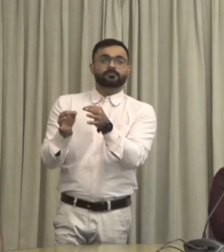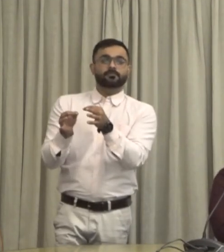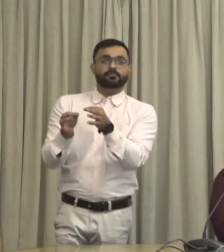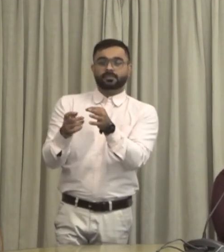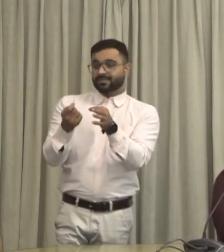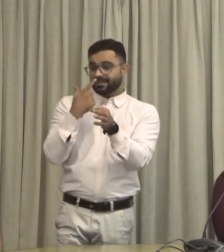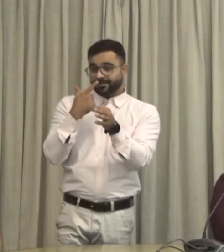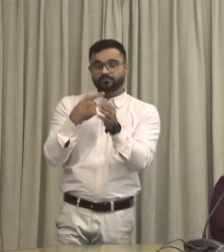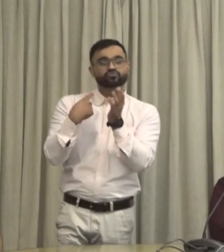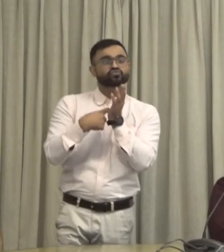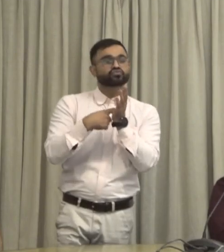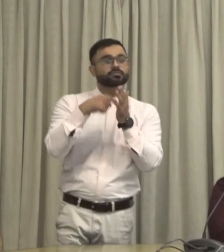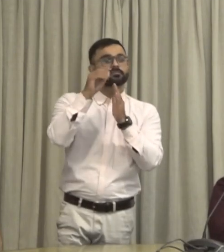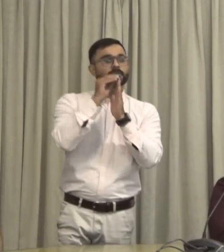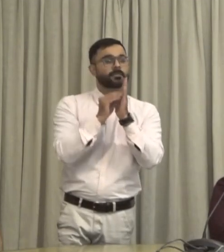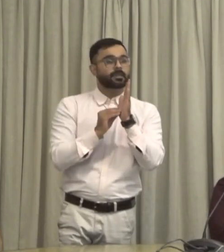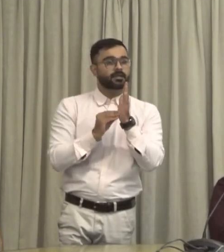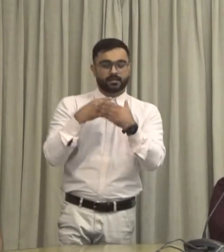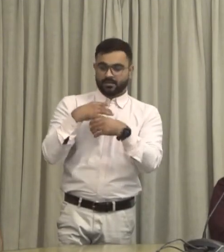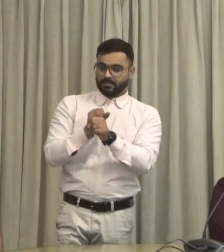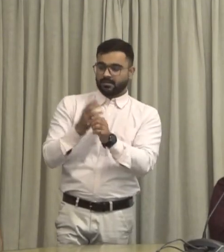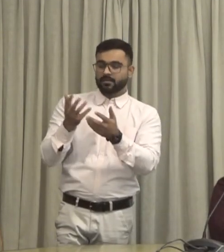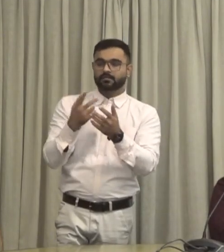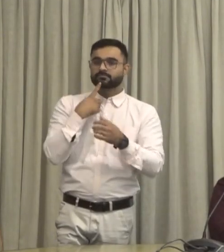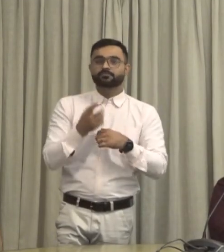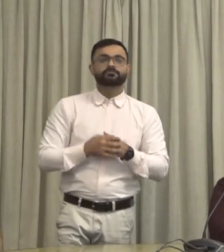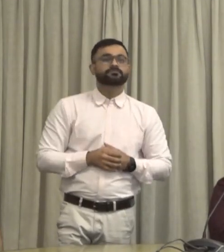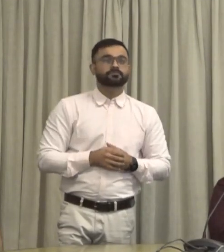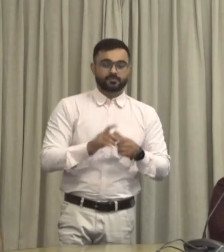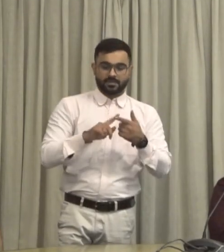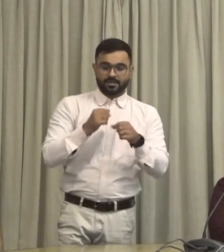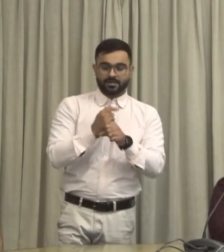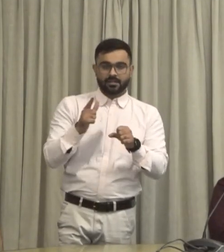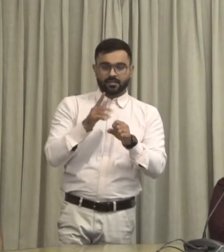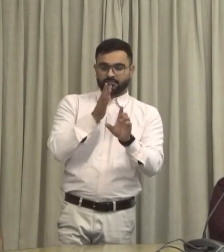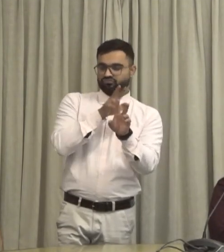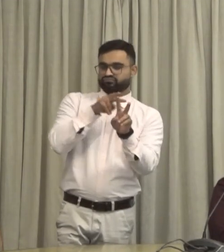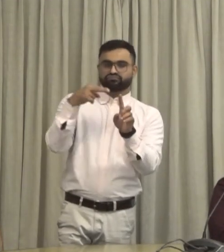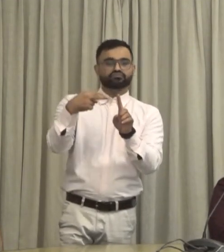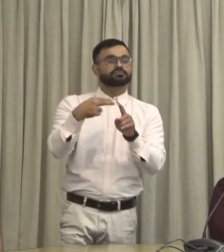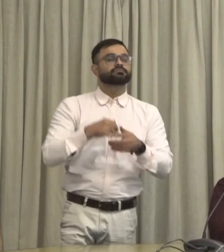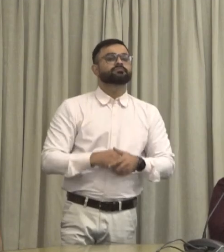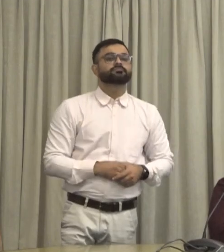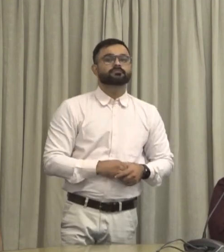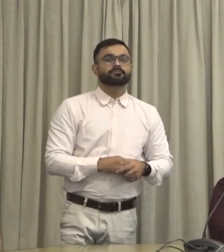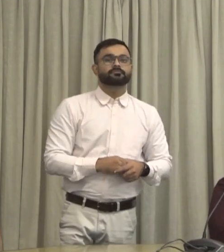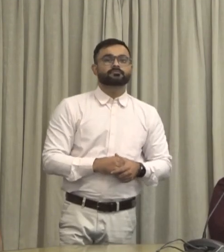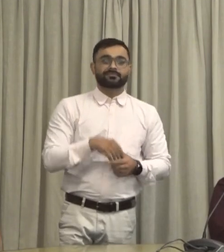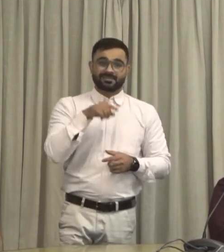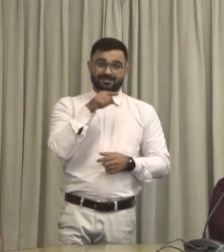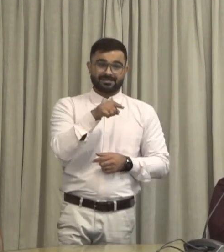legal guidelines. And that's how, the legal side of things, it's